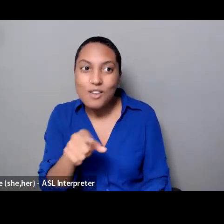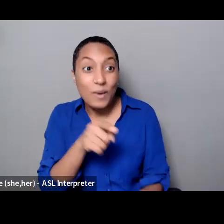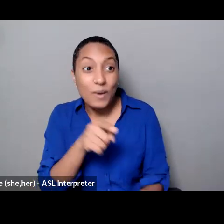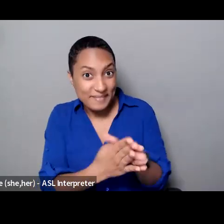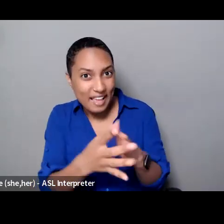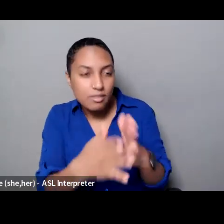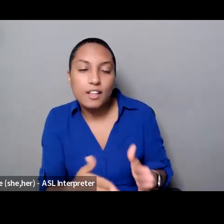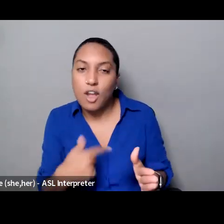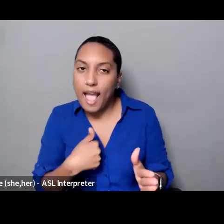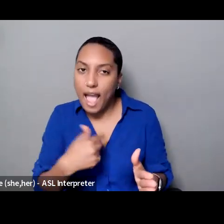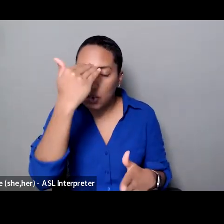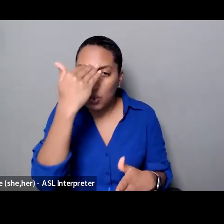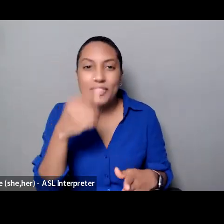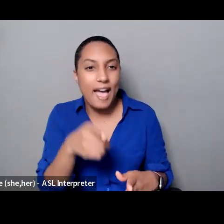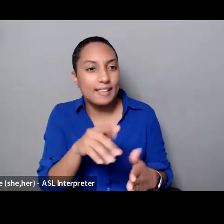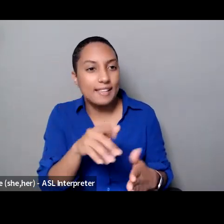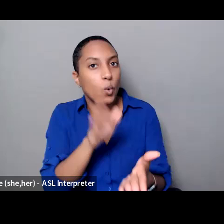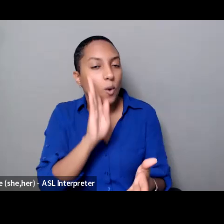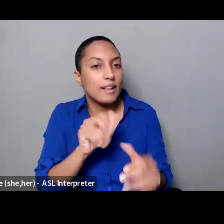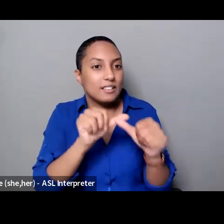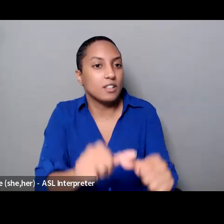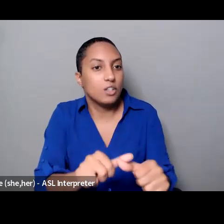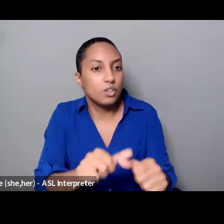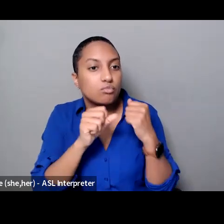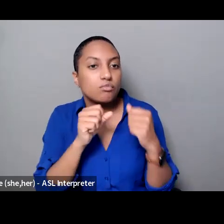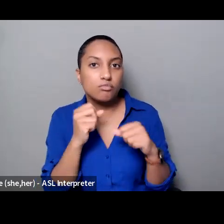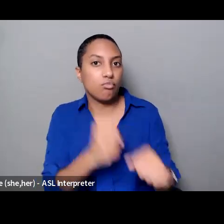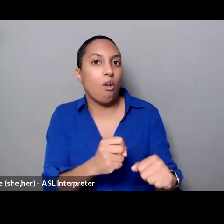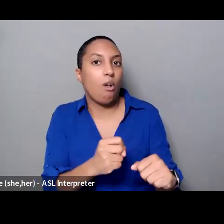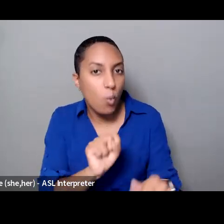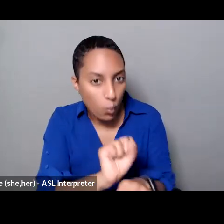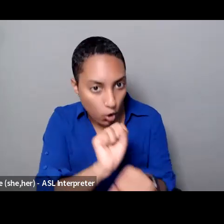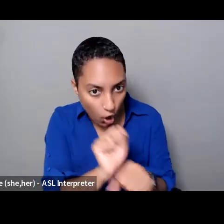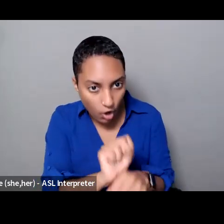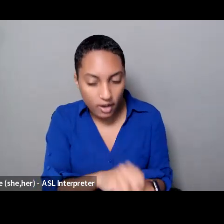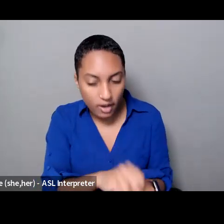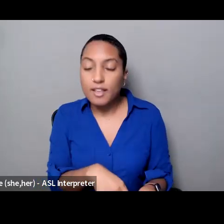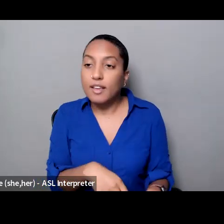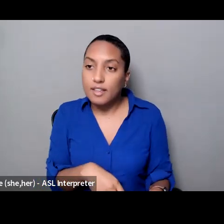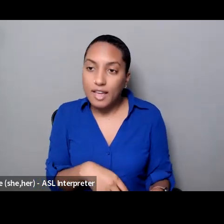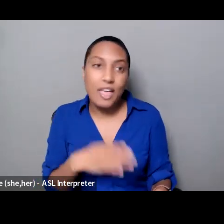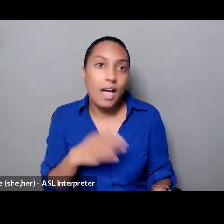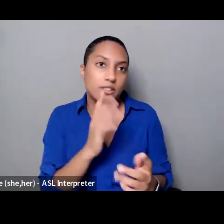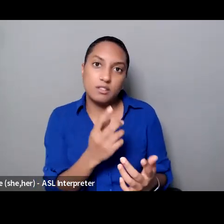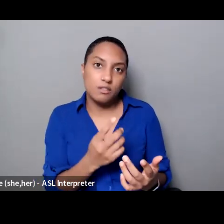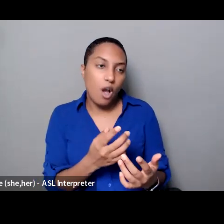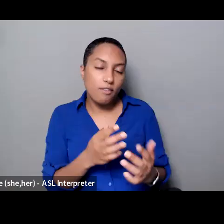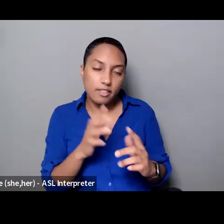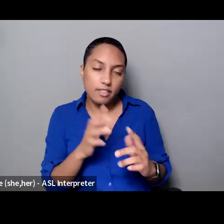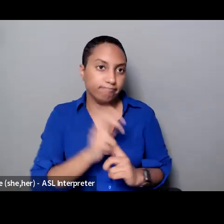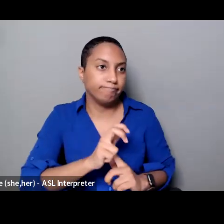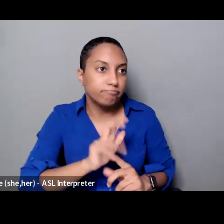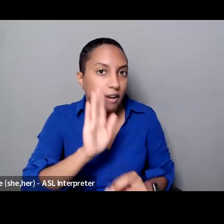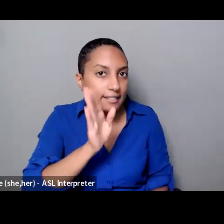Grooms that that's about the best presentation on DEI I've ever heard. And I've heard quite a few, so thank you. I